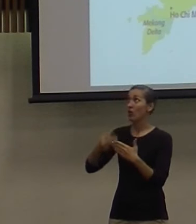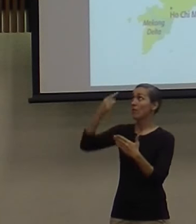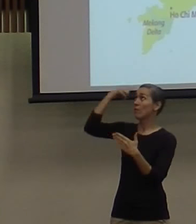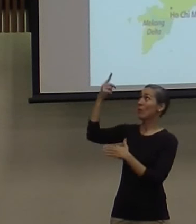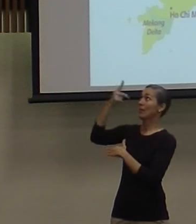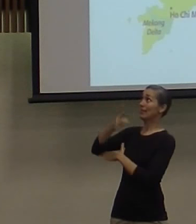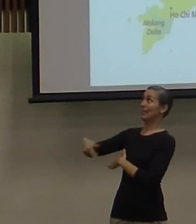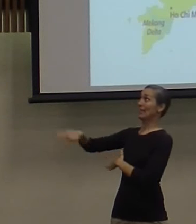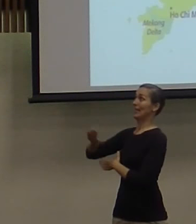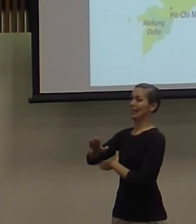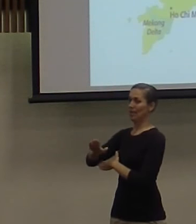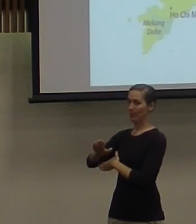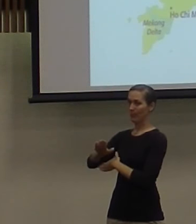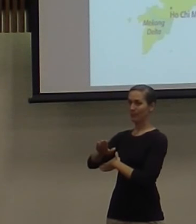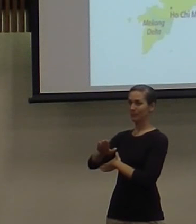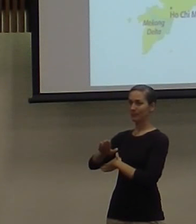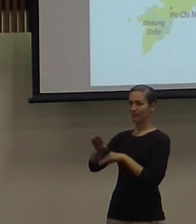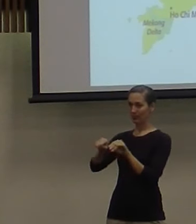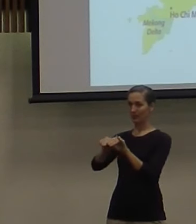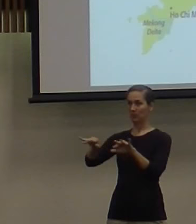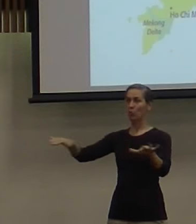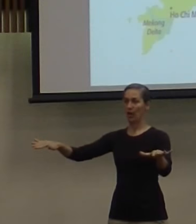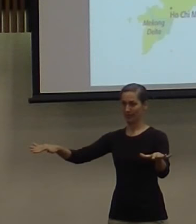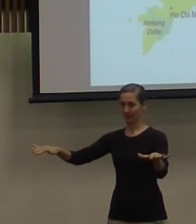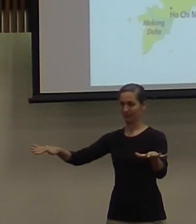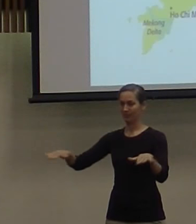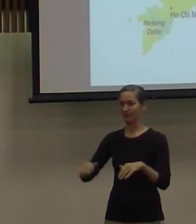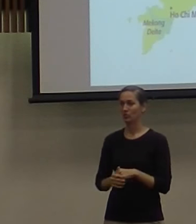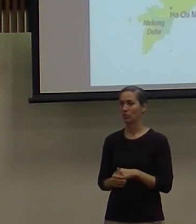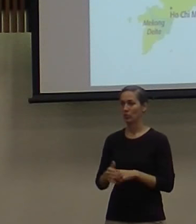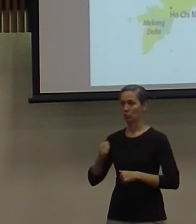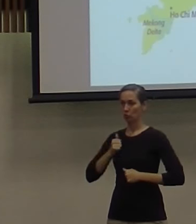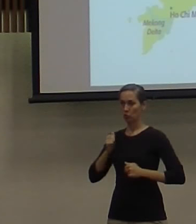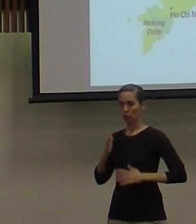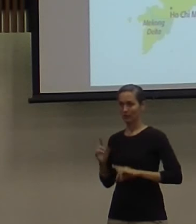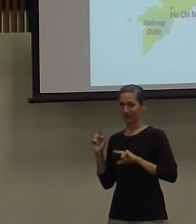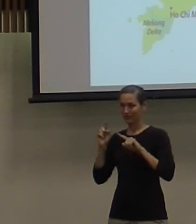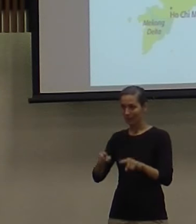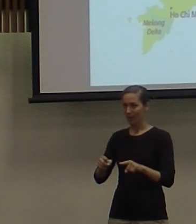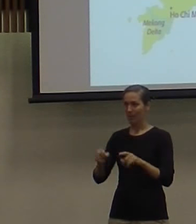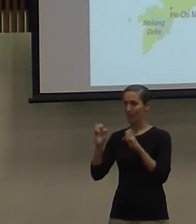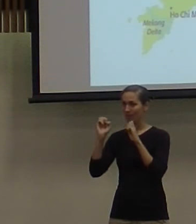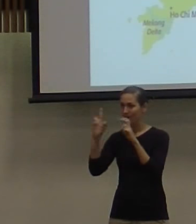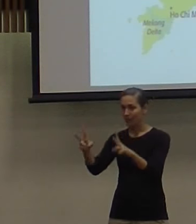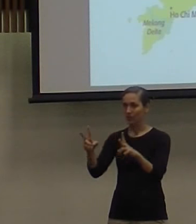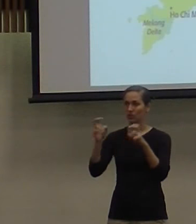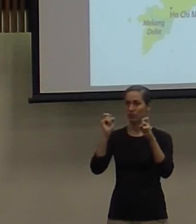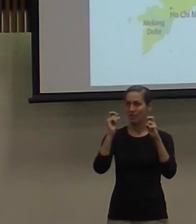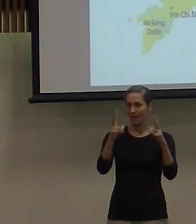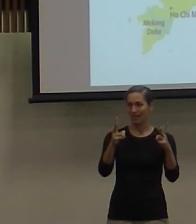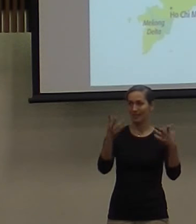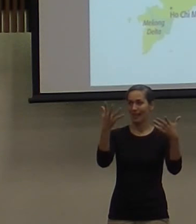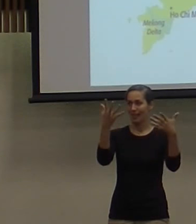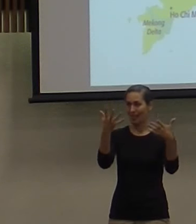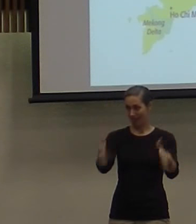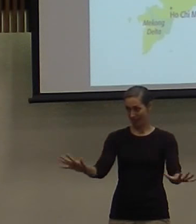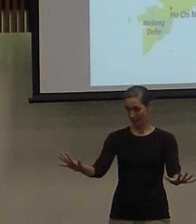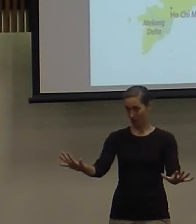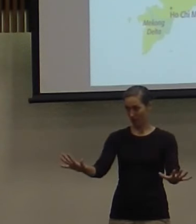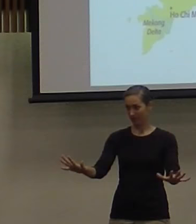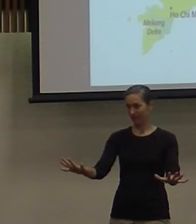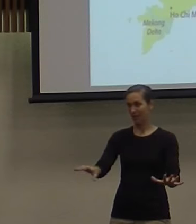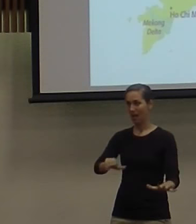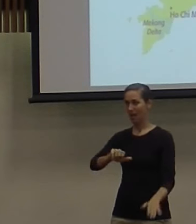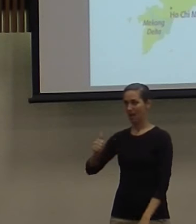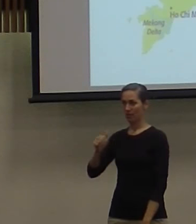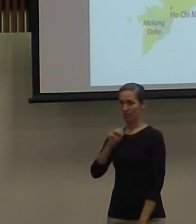in Vietnam. So the soldier came and they evangelized. And after that, the missionary came. So